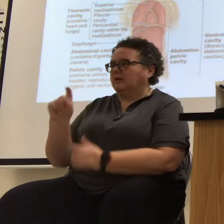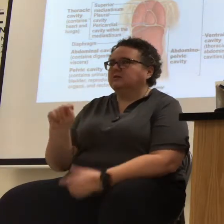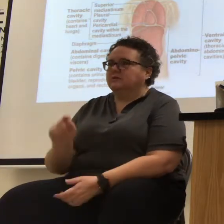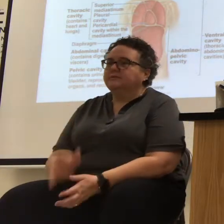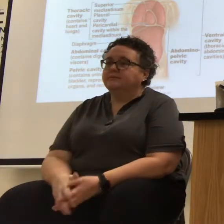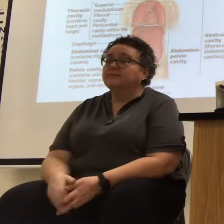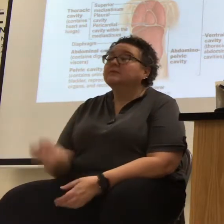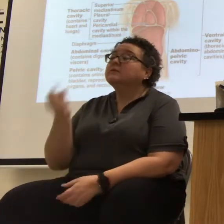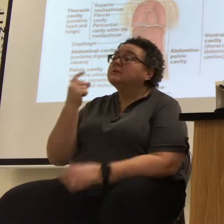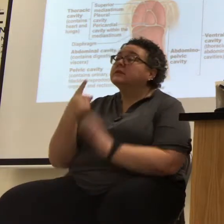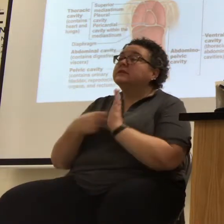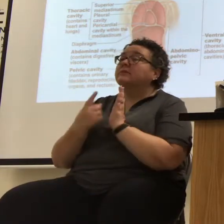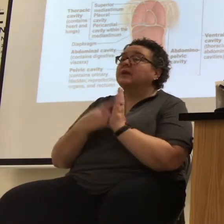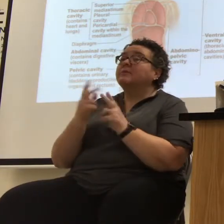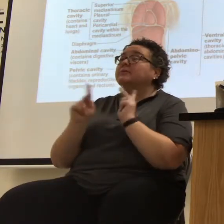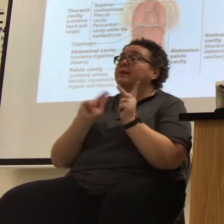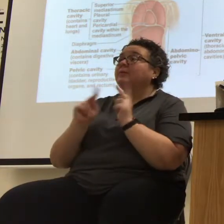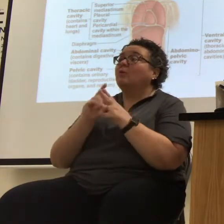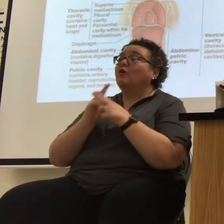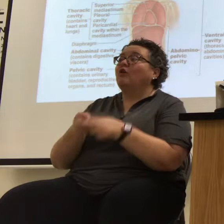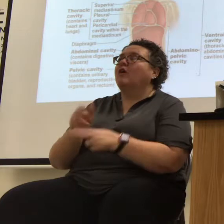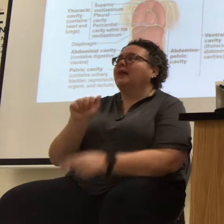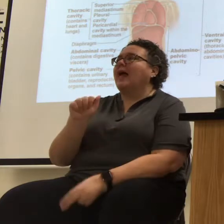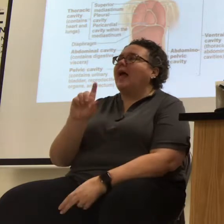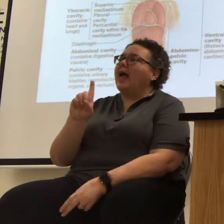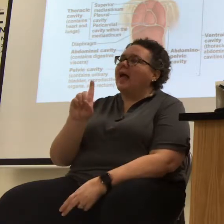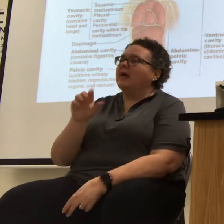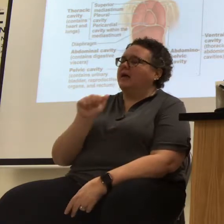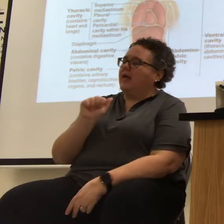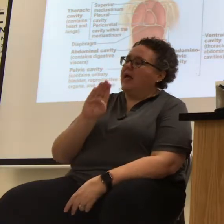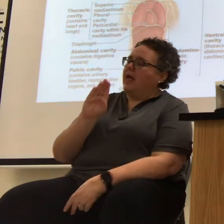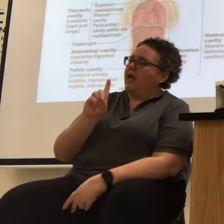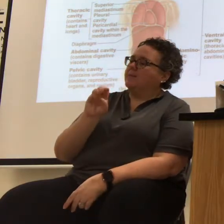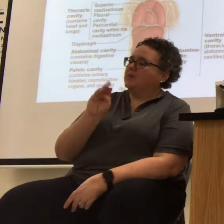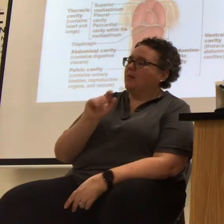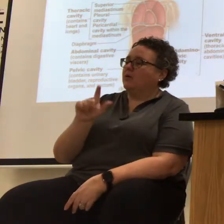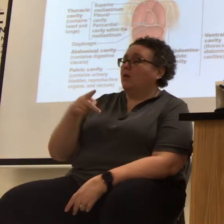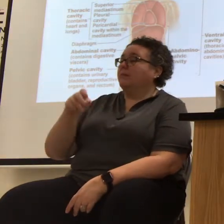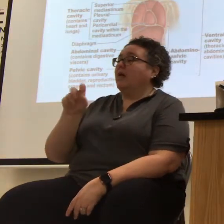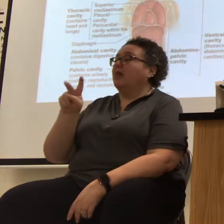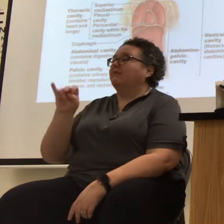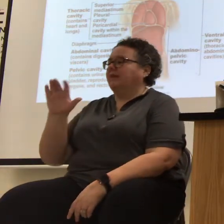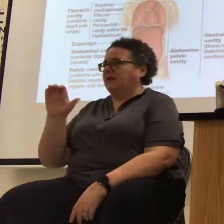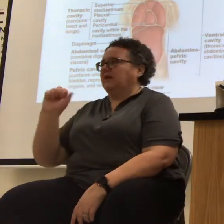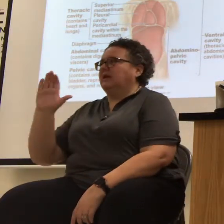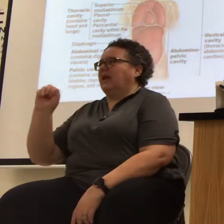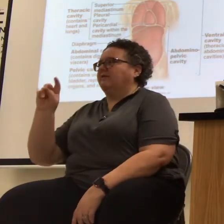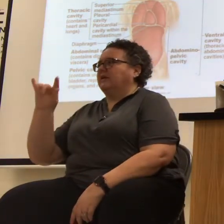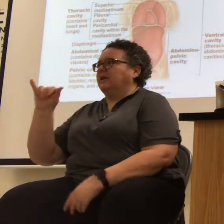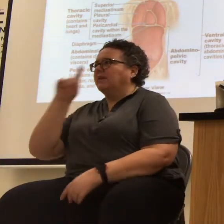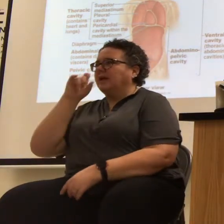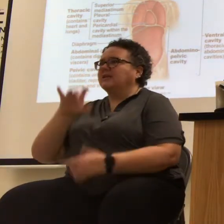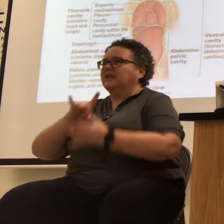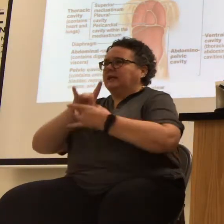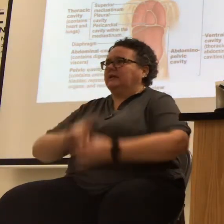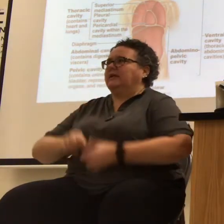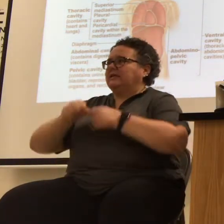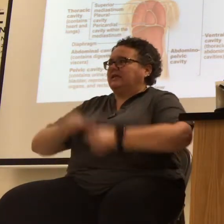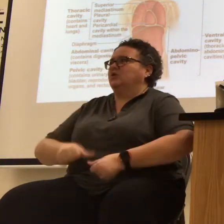And sometimes people refer to it as the abdominal pelvic cavity because they're continuous spaces.